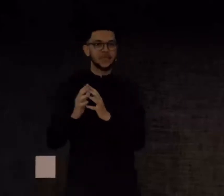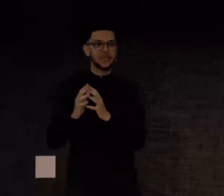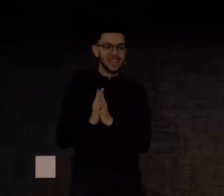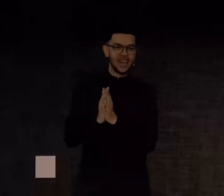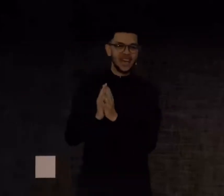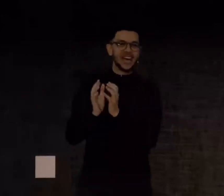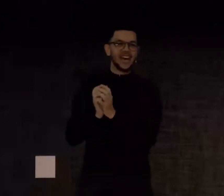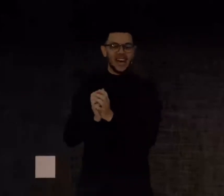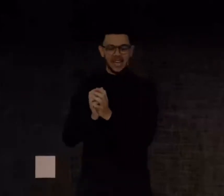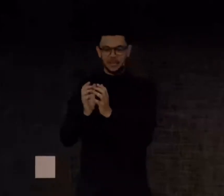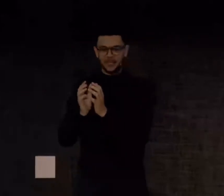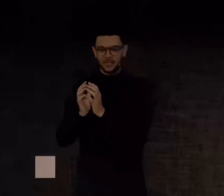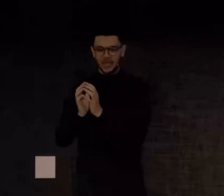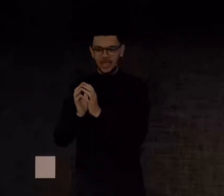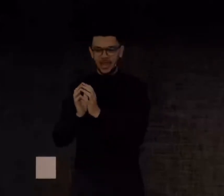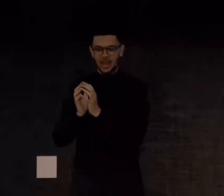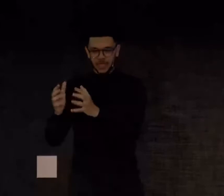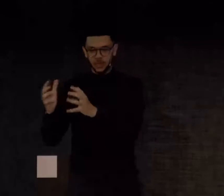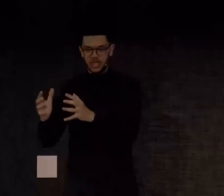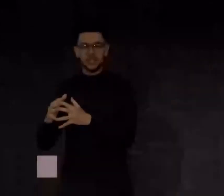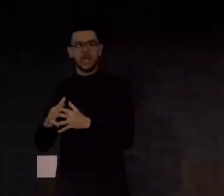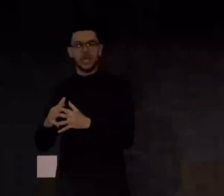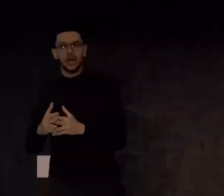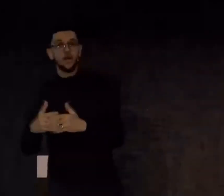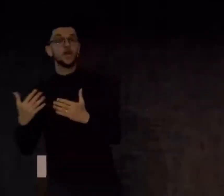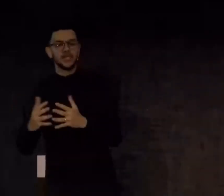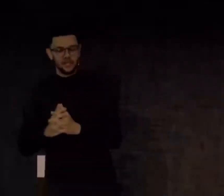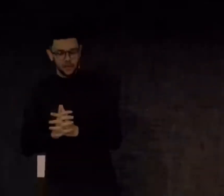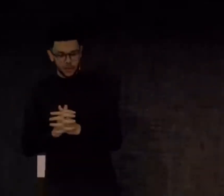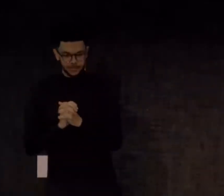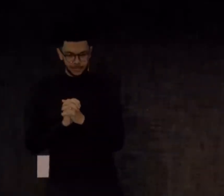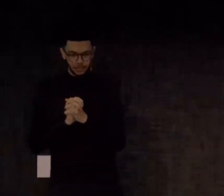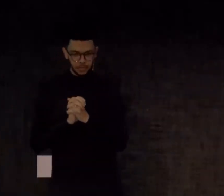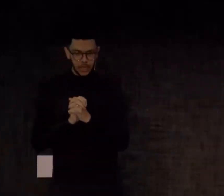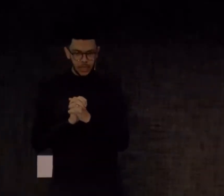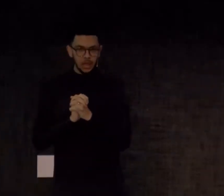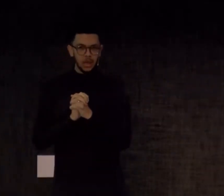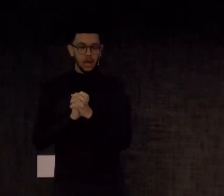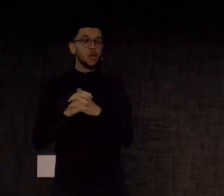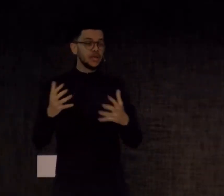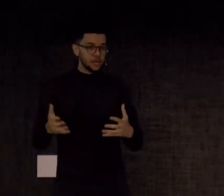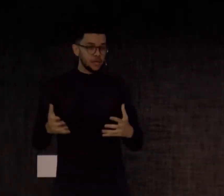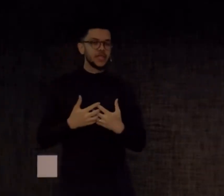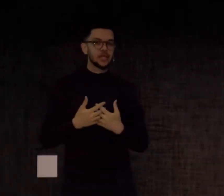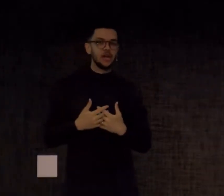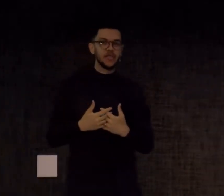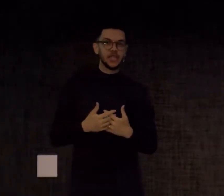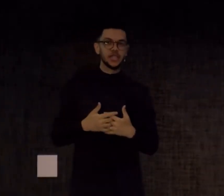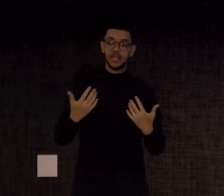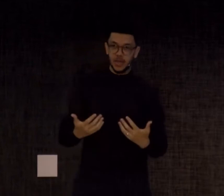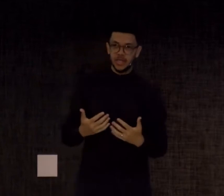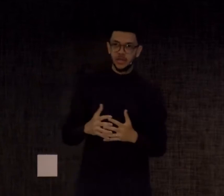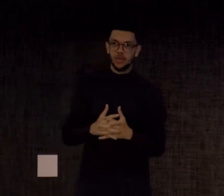become, which is a rosy future. one of the benefits of